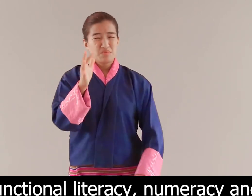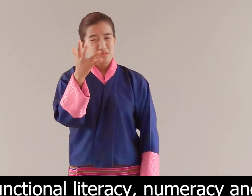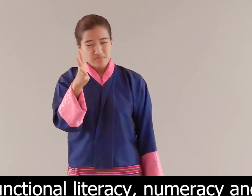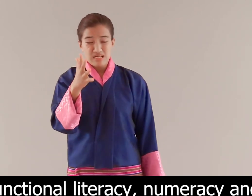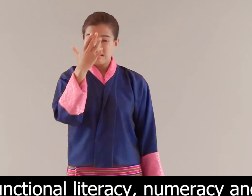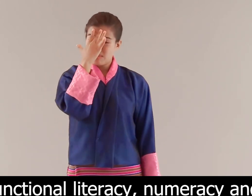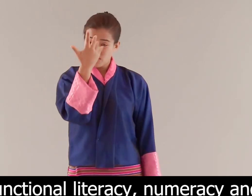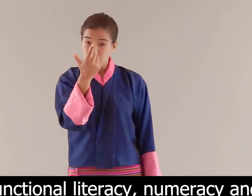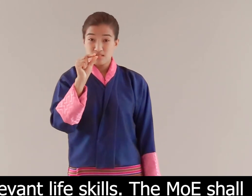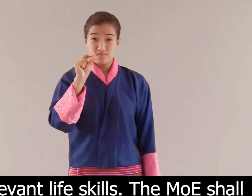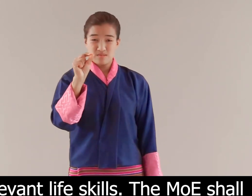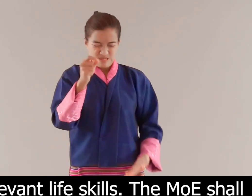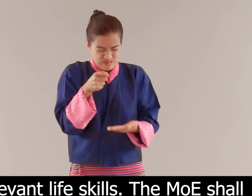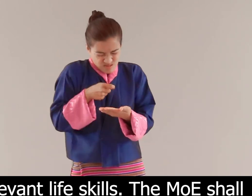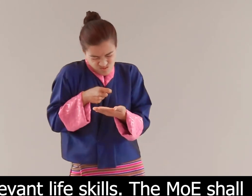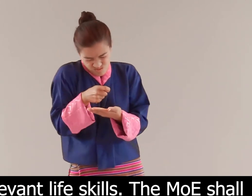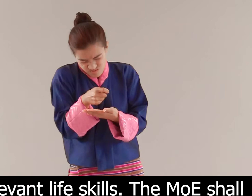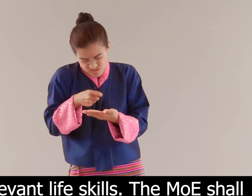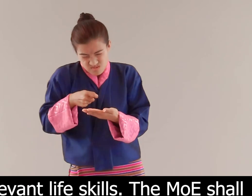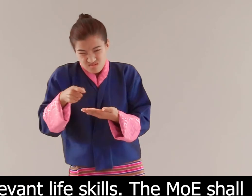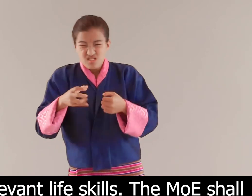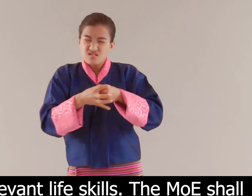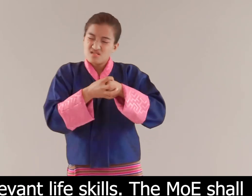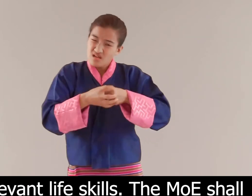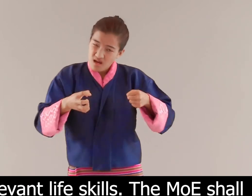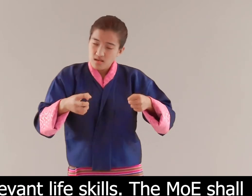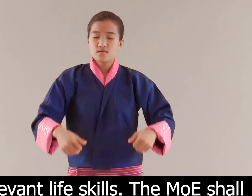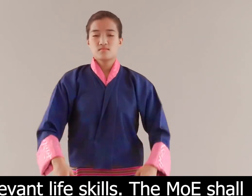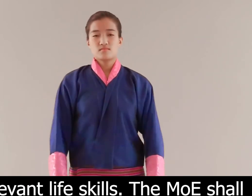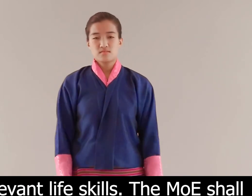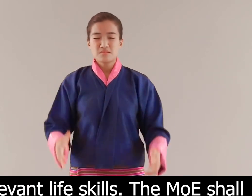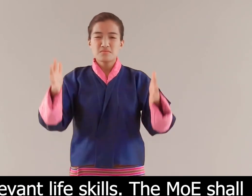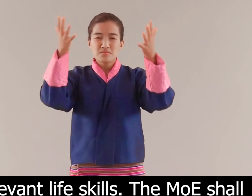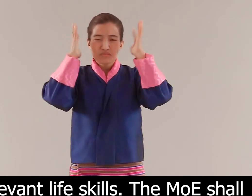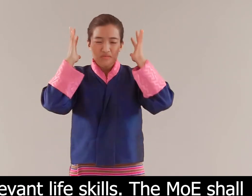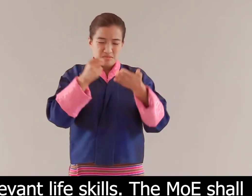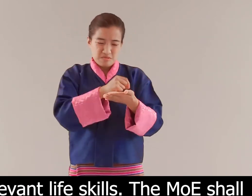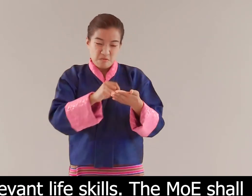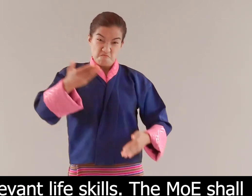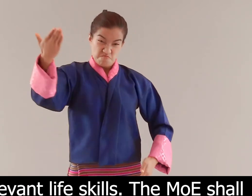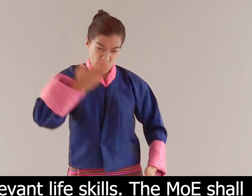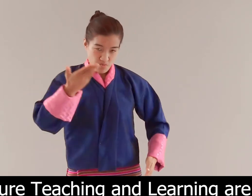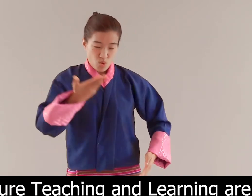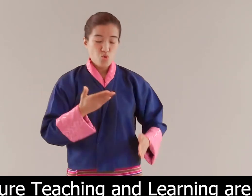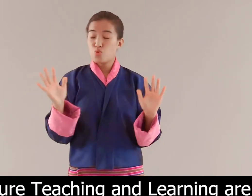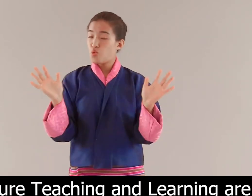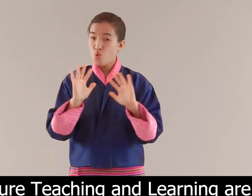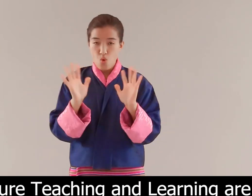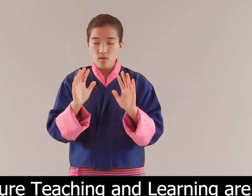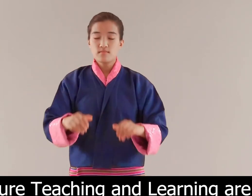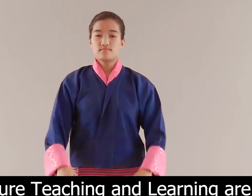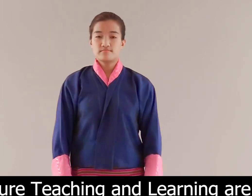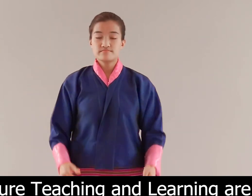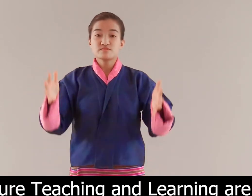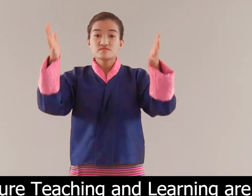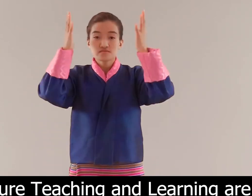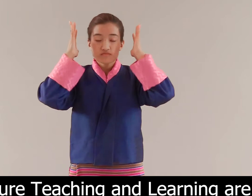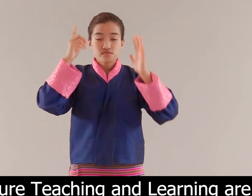Education shall ensure teaching and learning are designed to meet the individual needs